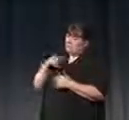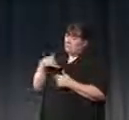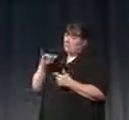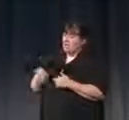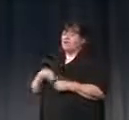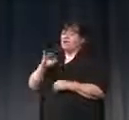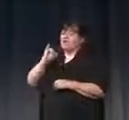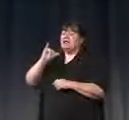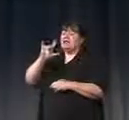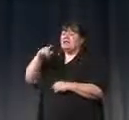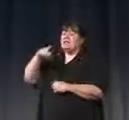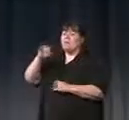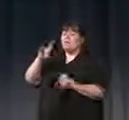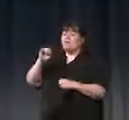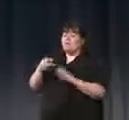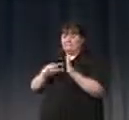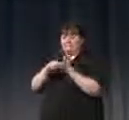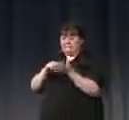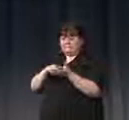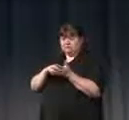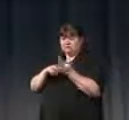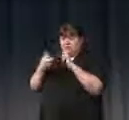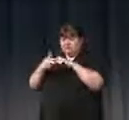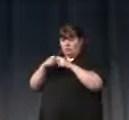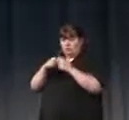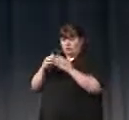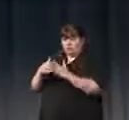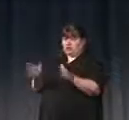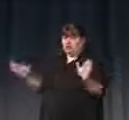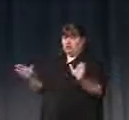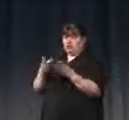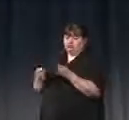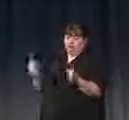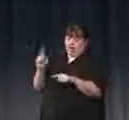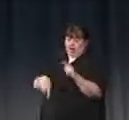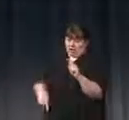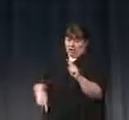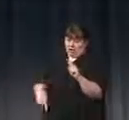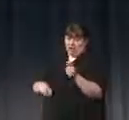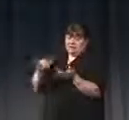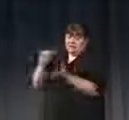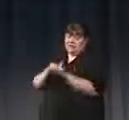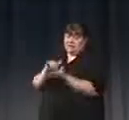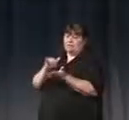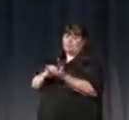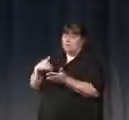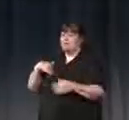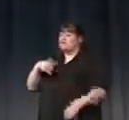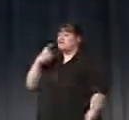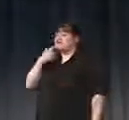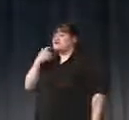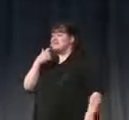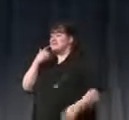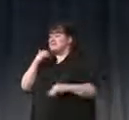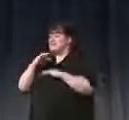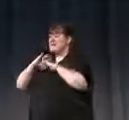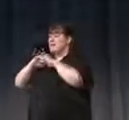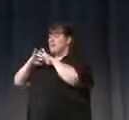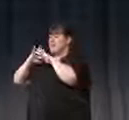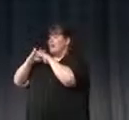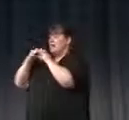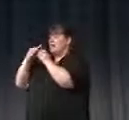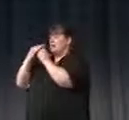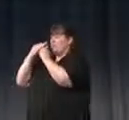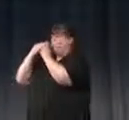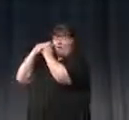what ill-posed means is that the problem, in the general case, can't be solved, right? So it's not possible to take a red signal that's a mixture of two other